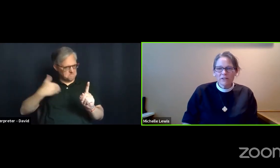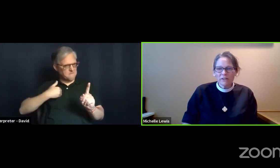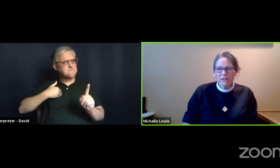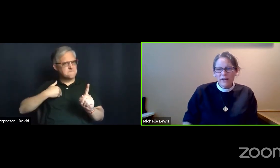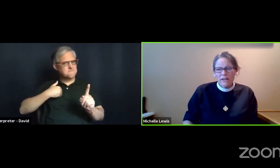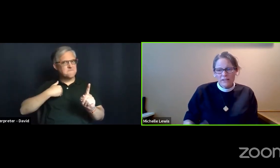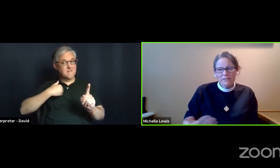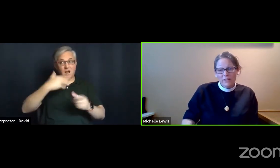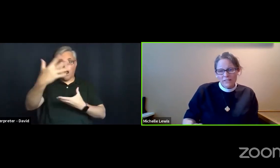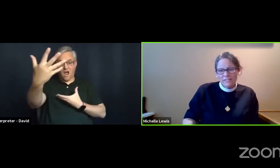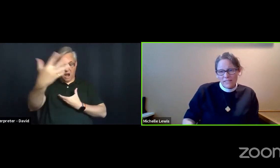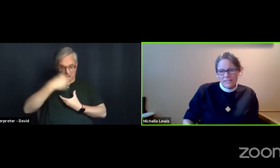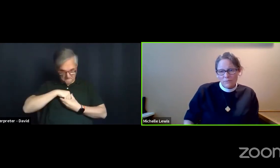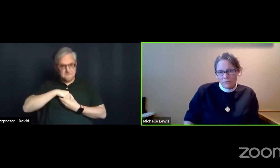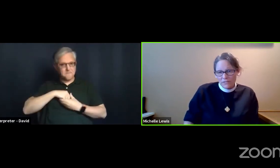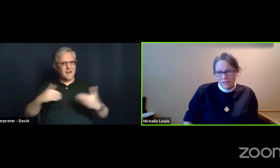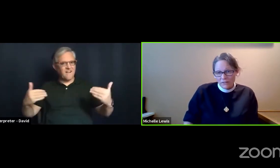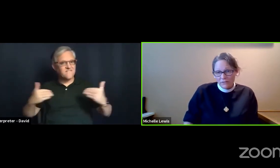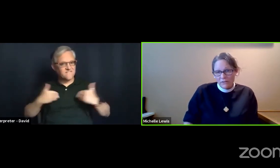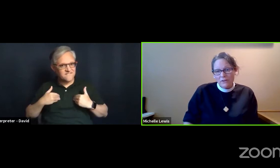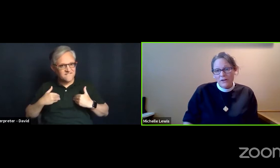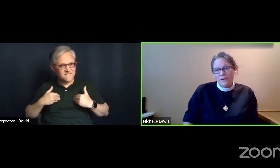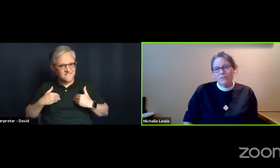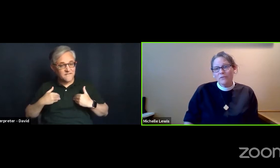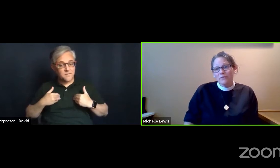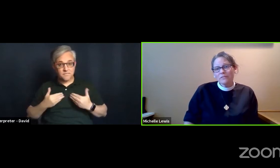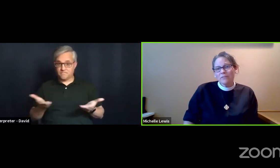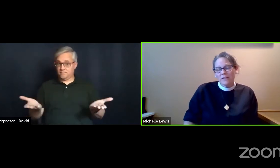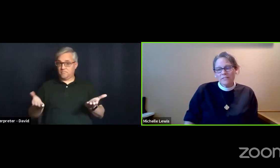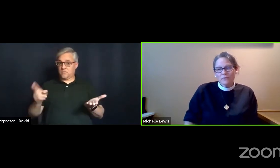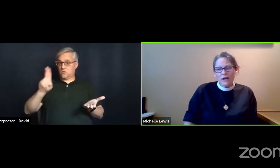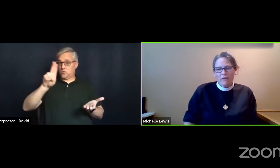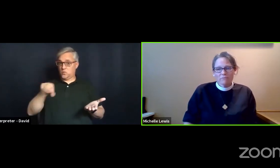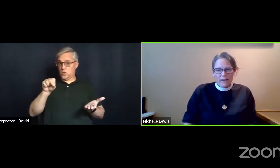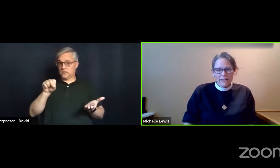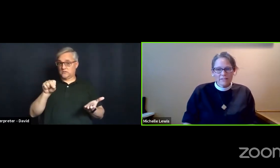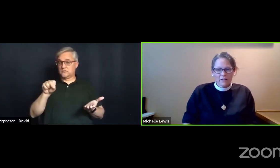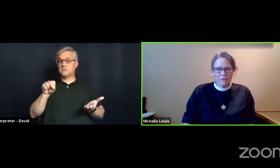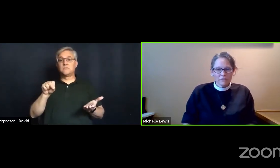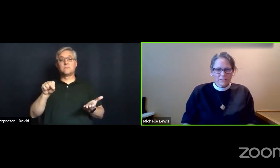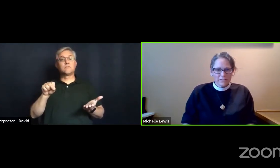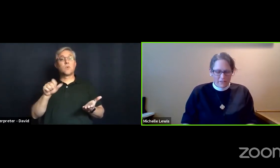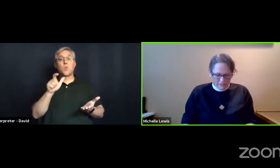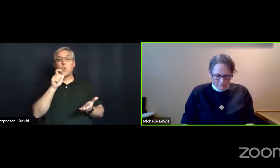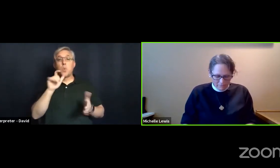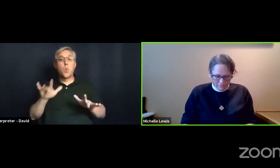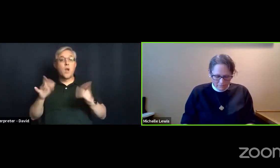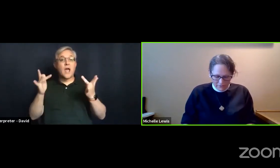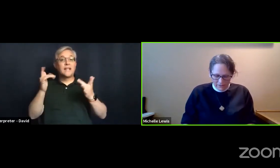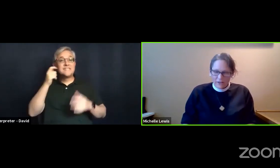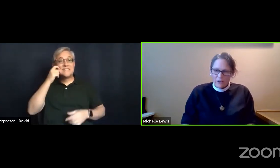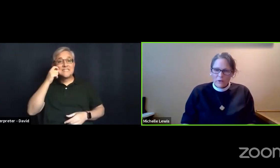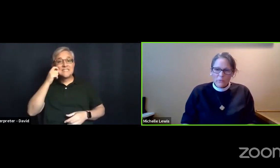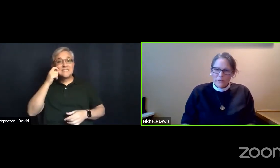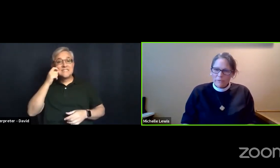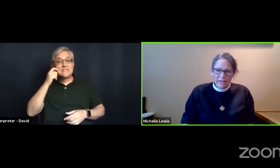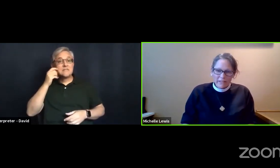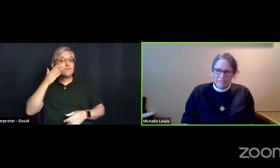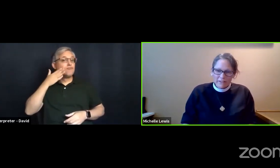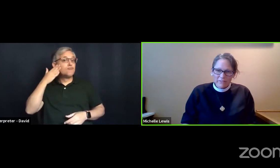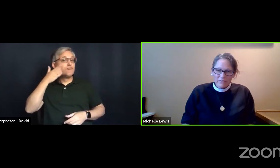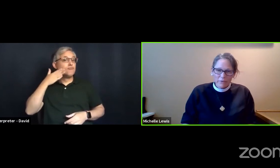Because here in the United States in particular, those of us who have light colored skin,